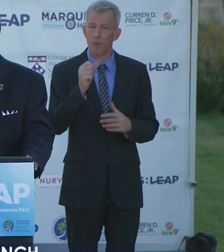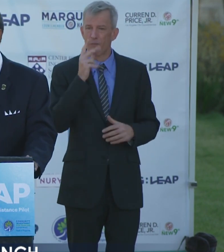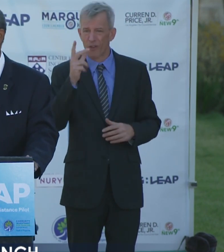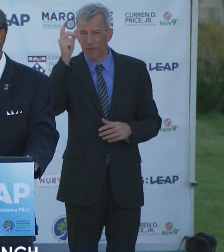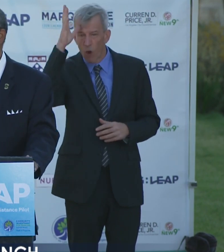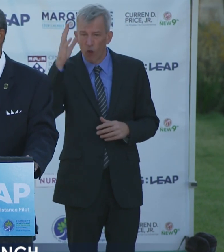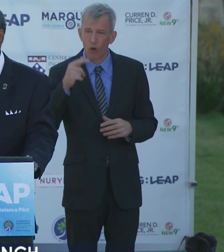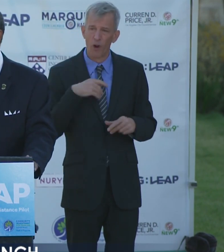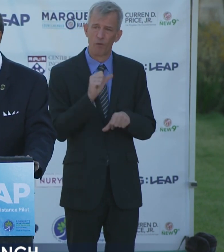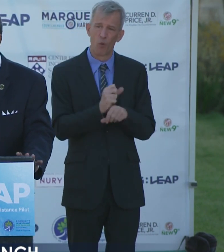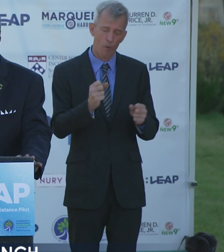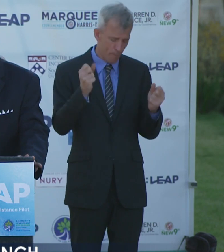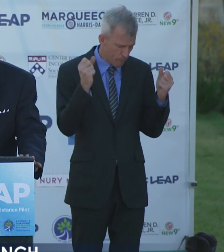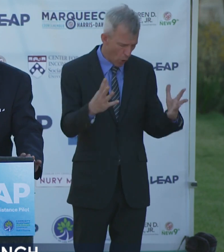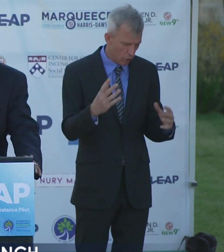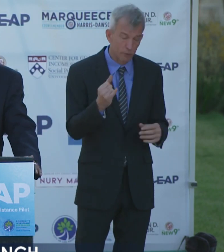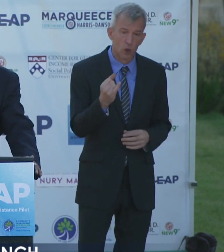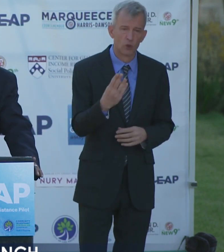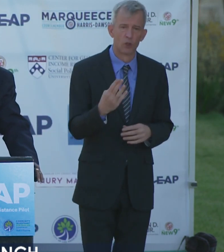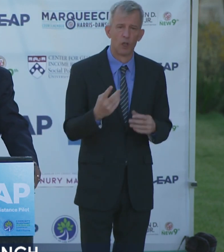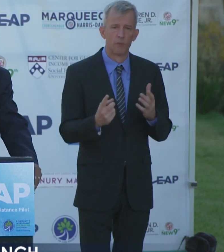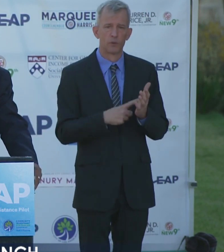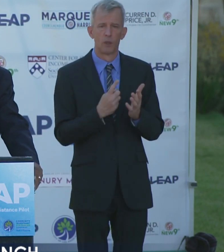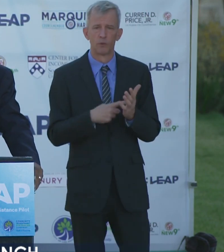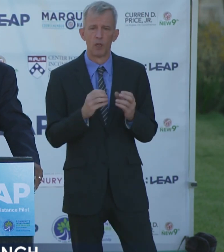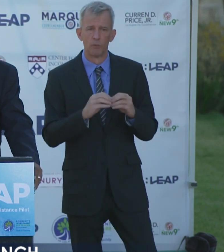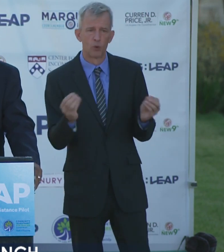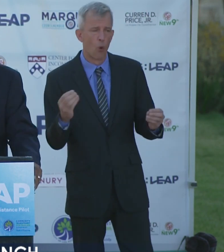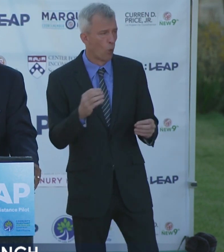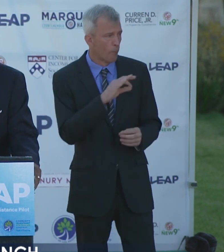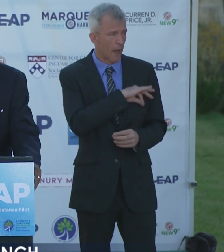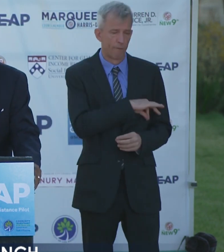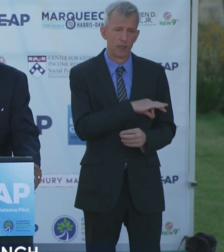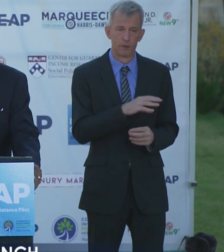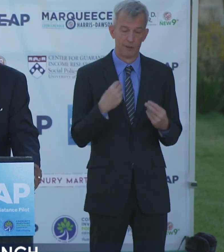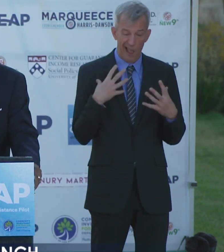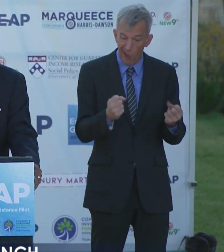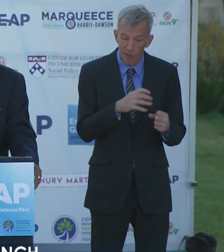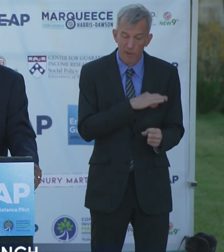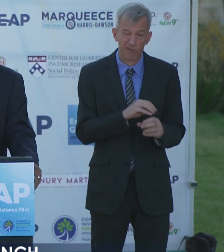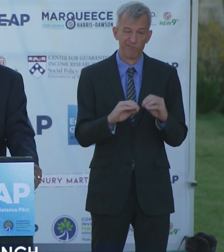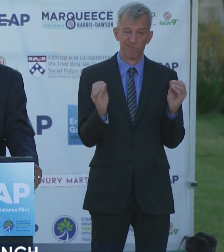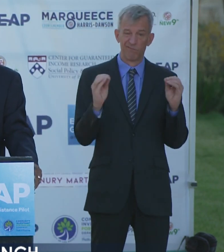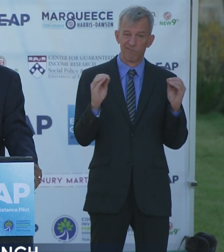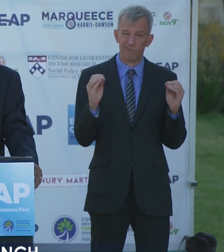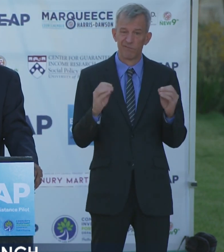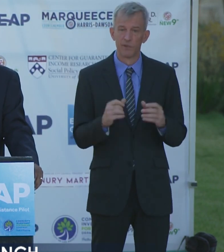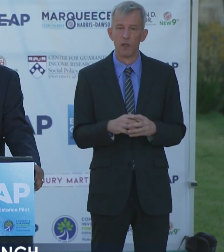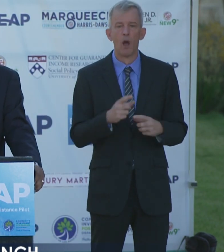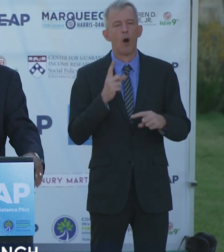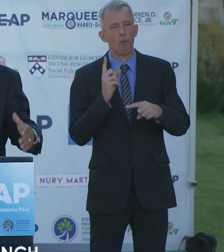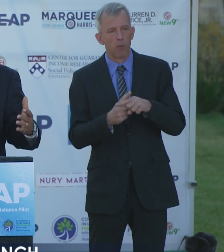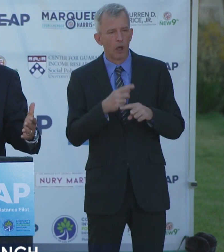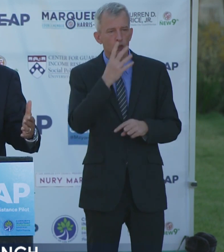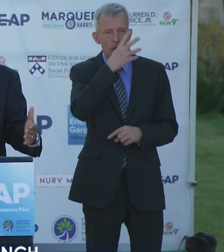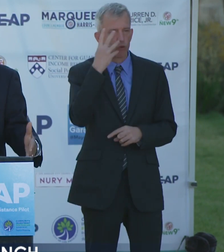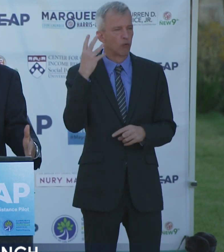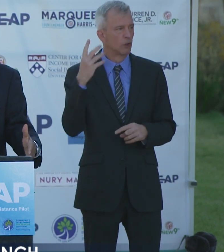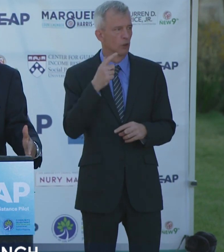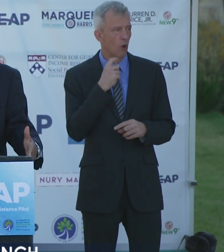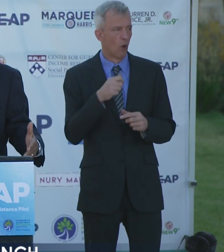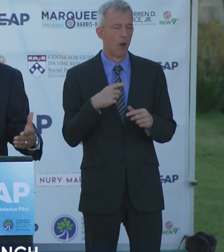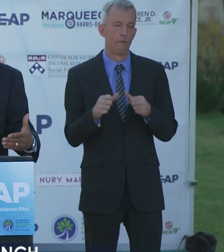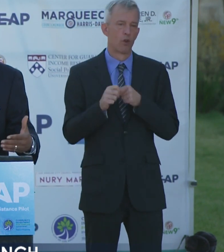many times without benefits, just to make ends meet. And of course, the mixed immigration status families who live under a constant